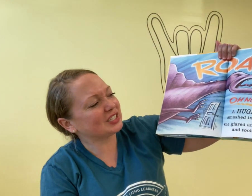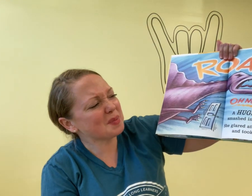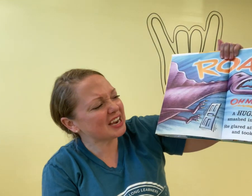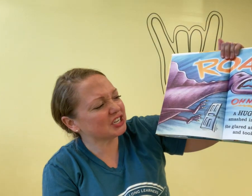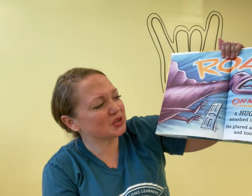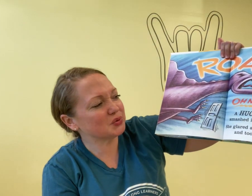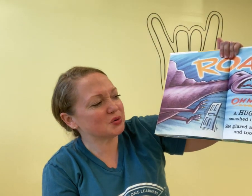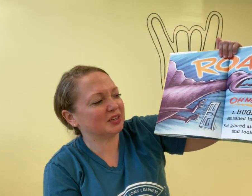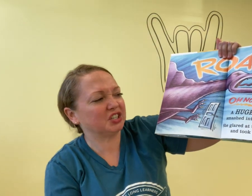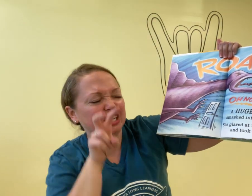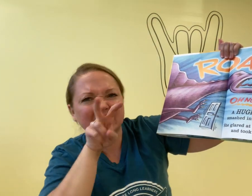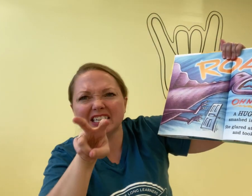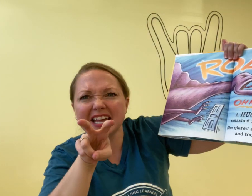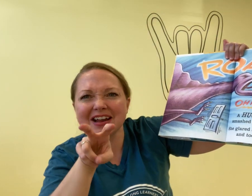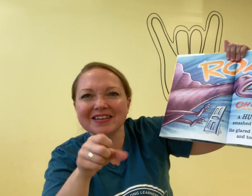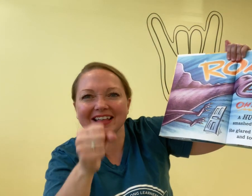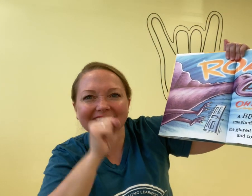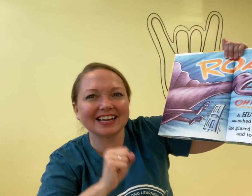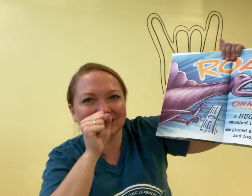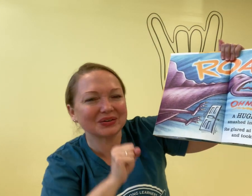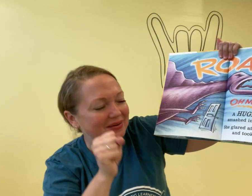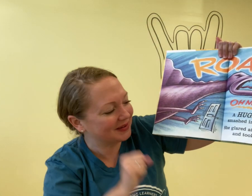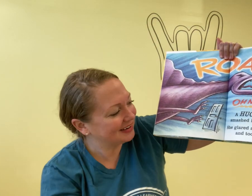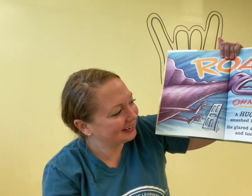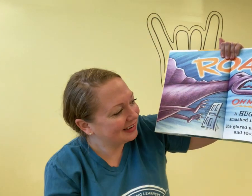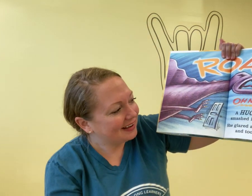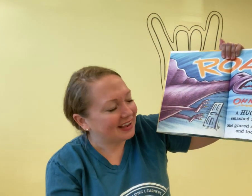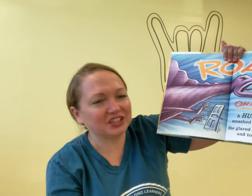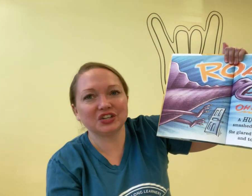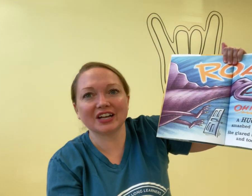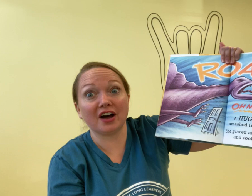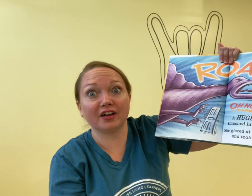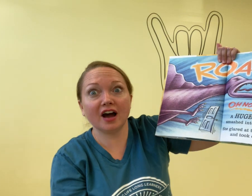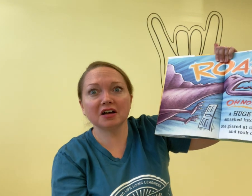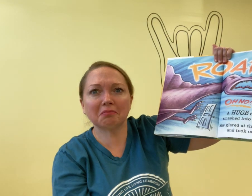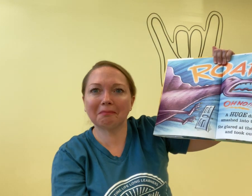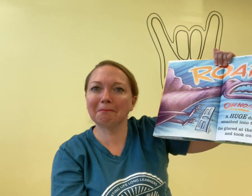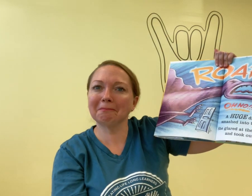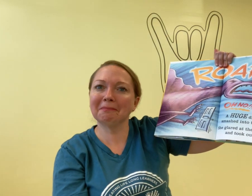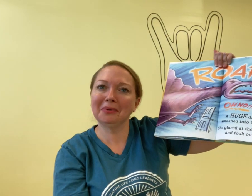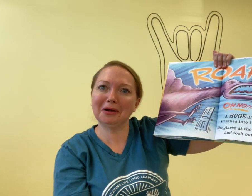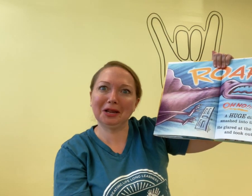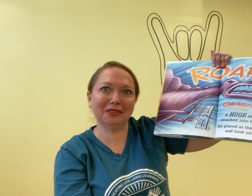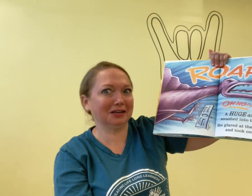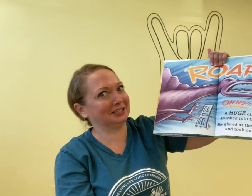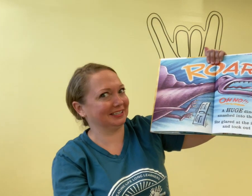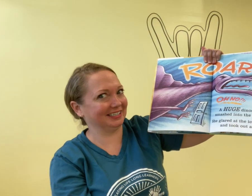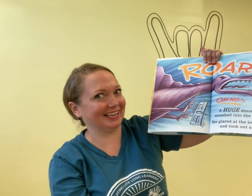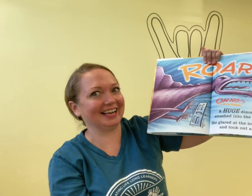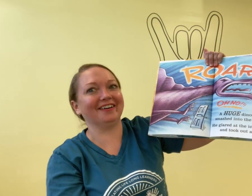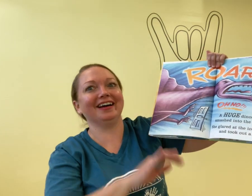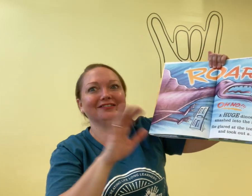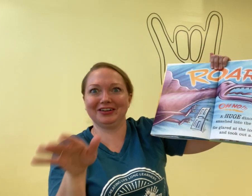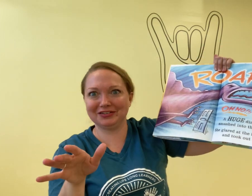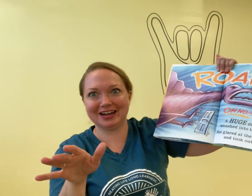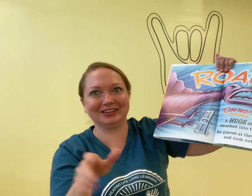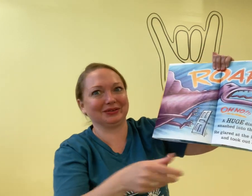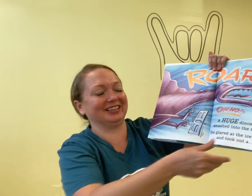smashed in the room and she glared at the ice cream and took out a, what do you think she's gonna take out? Every other dinosaur has taken